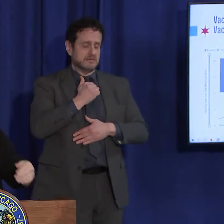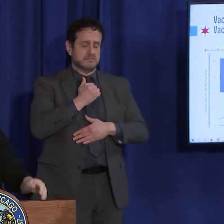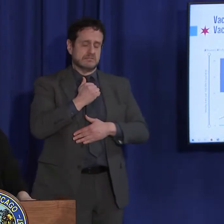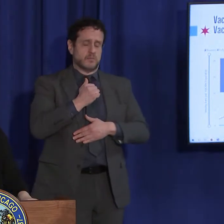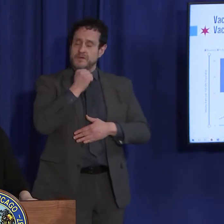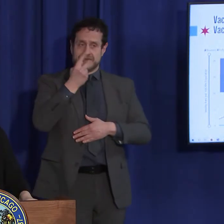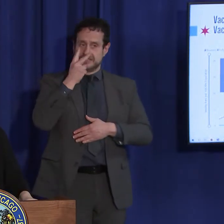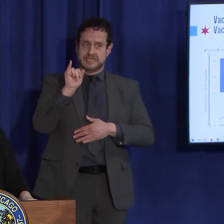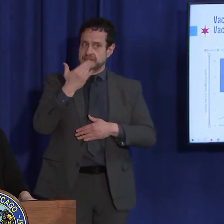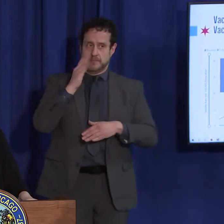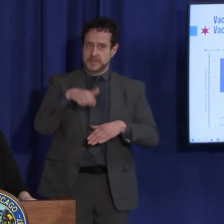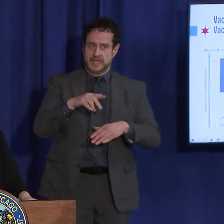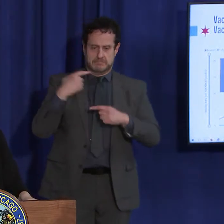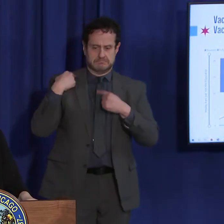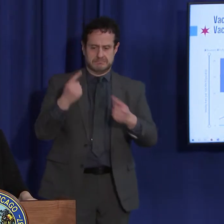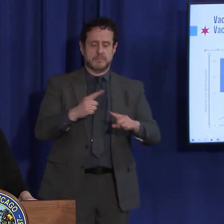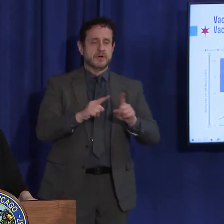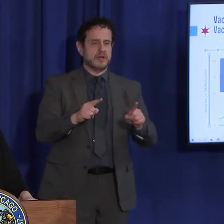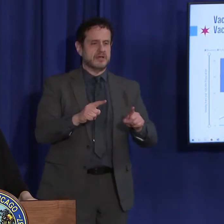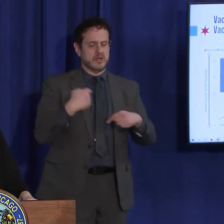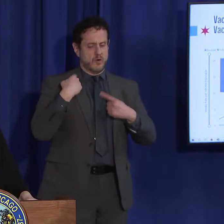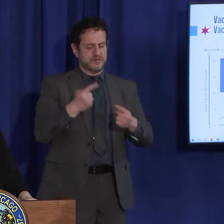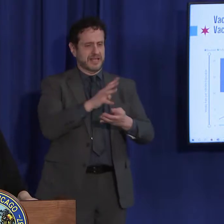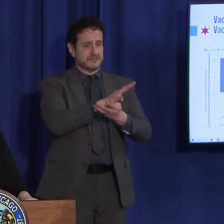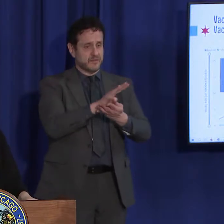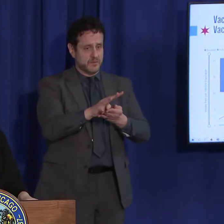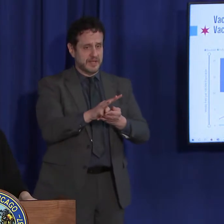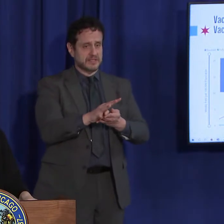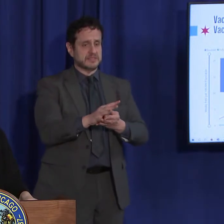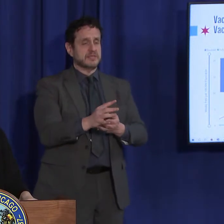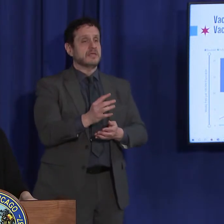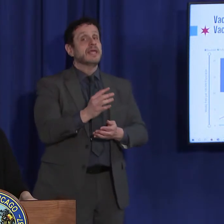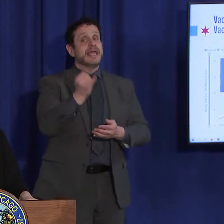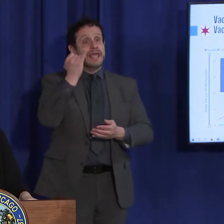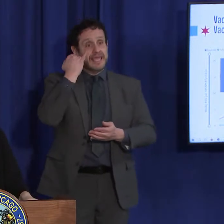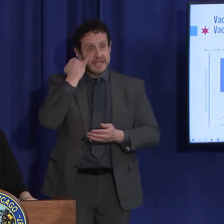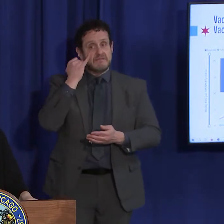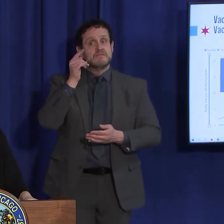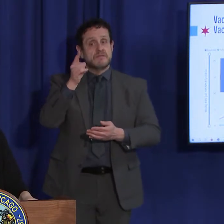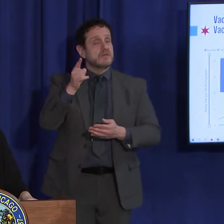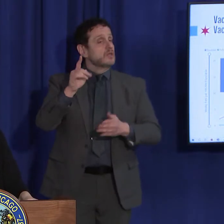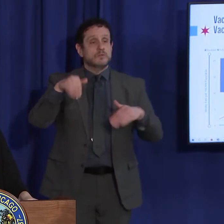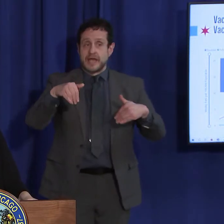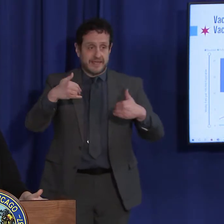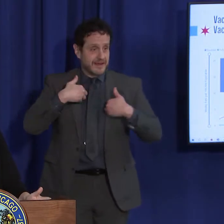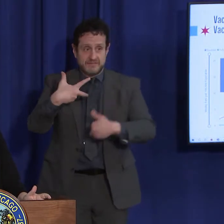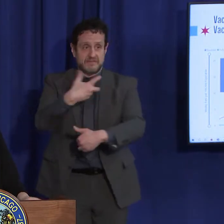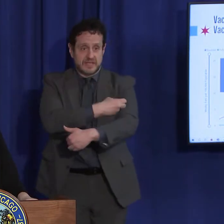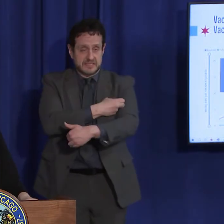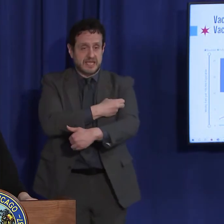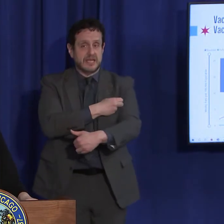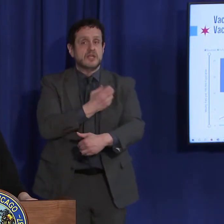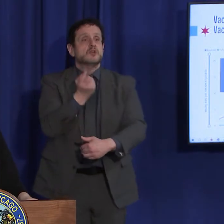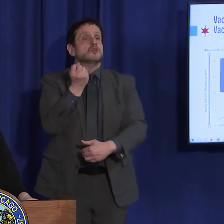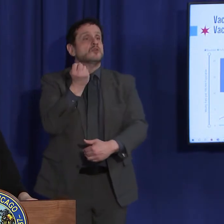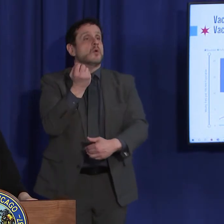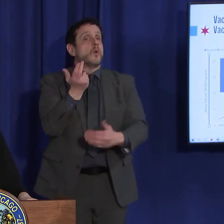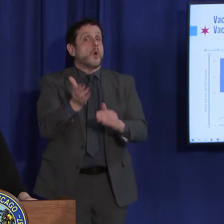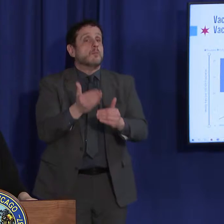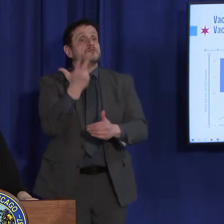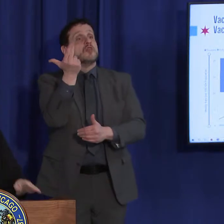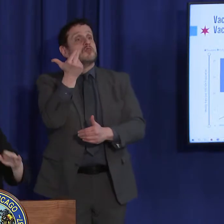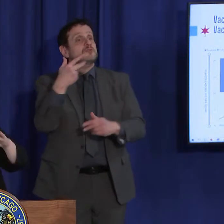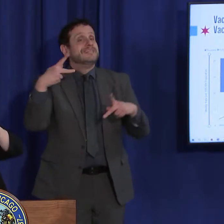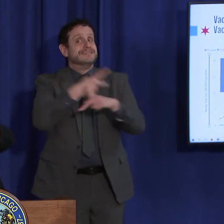But again, just during the last 4 weeks, 12.9 times more likely to die if you're unvaccinated versus vaccinated